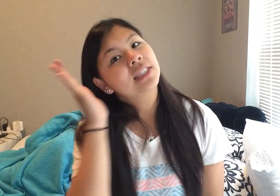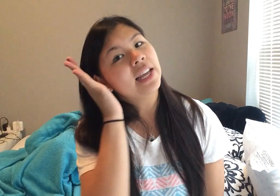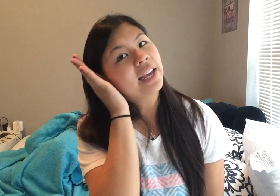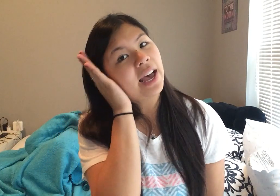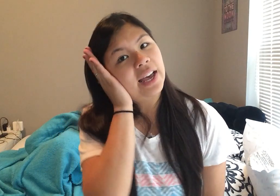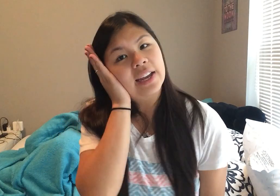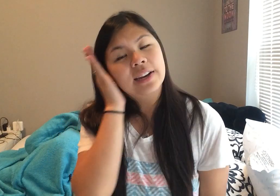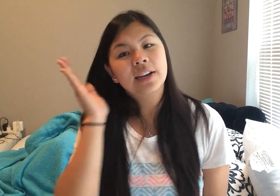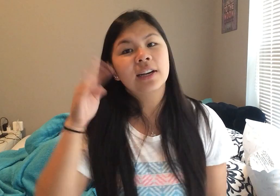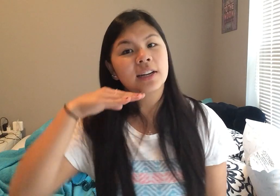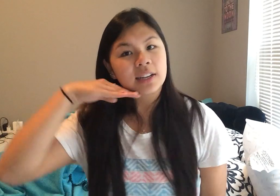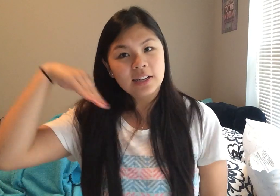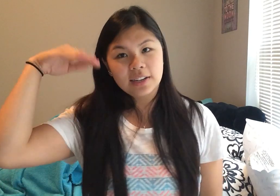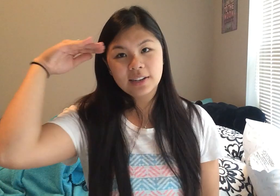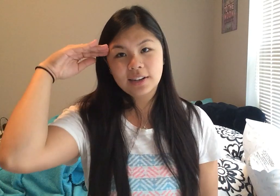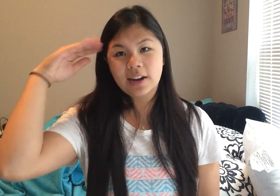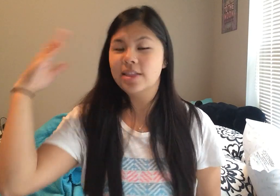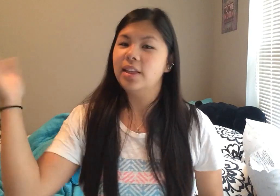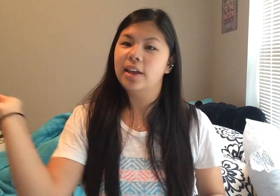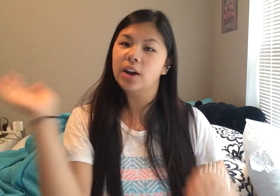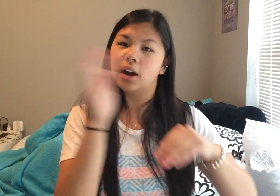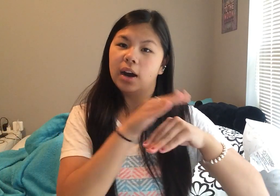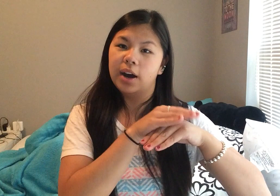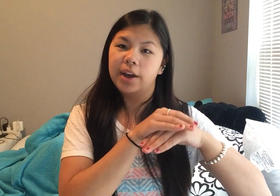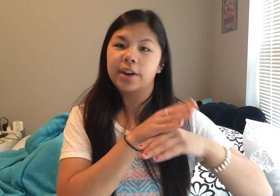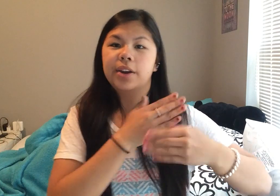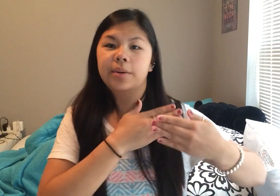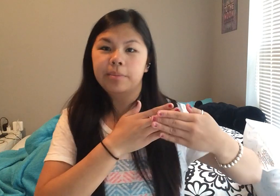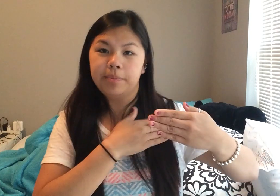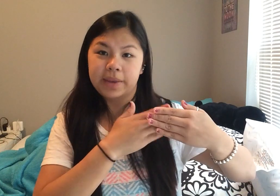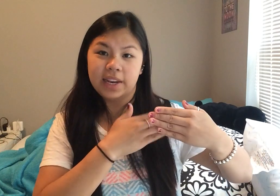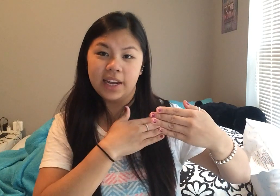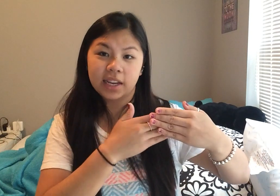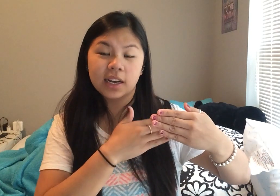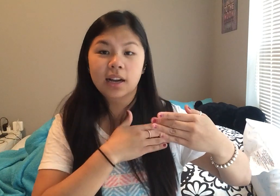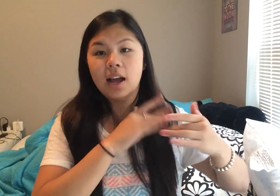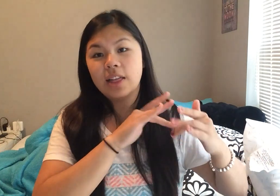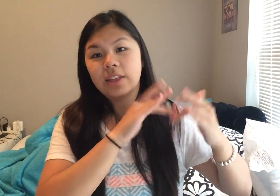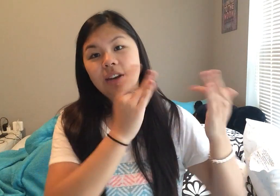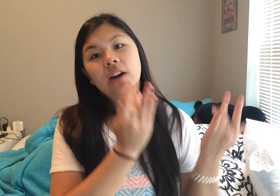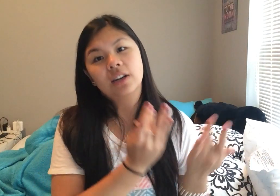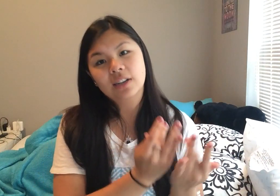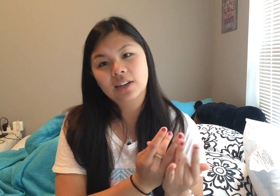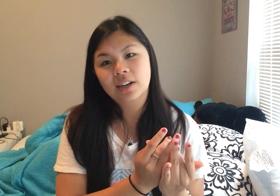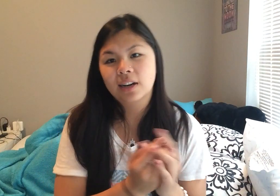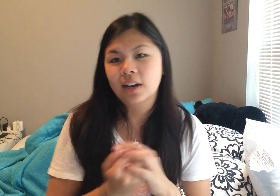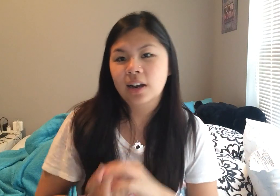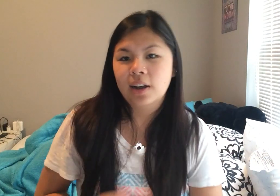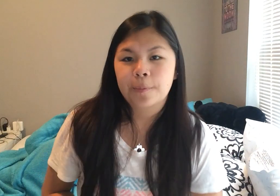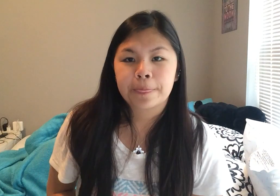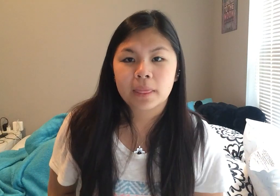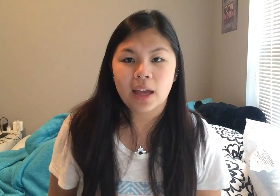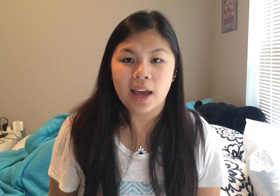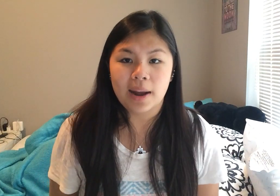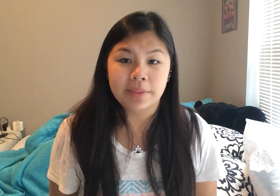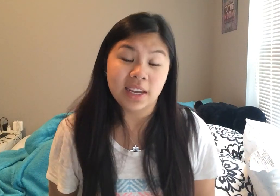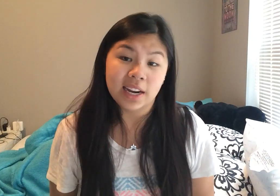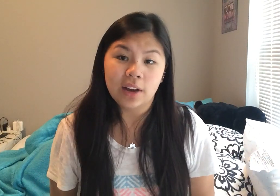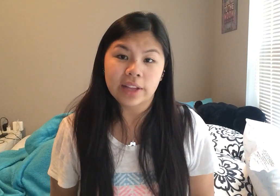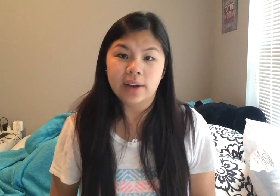like head and then on beating and then heart. And I'm thinking out loud.